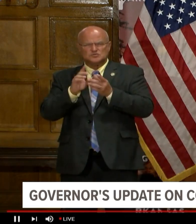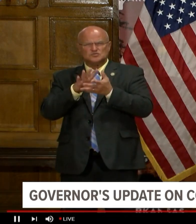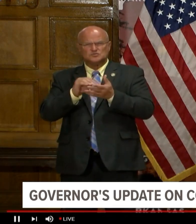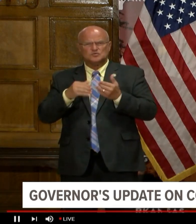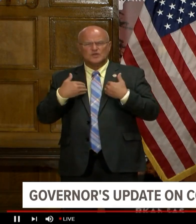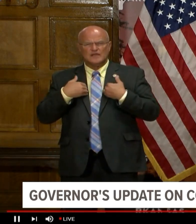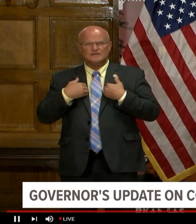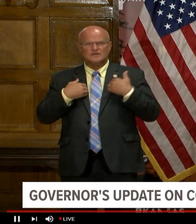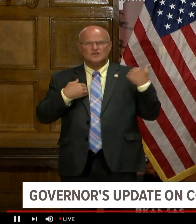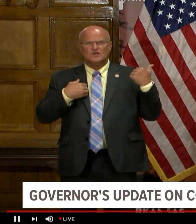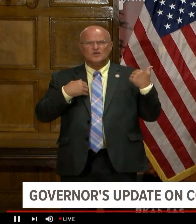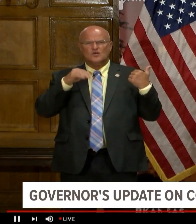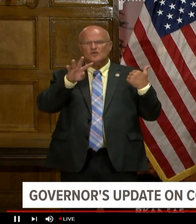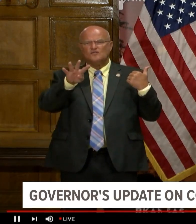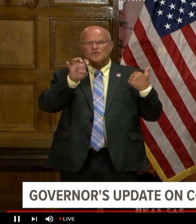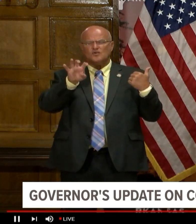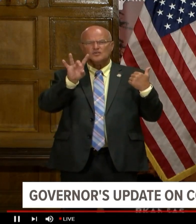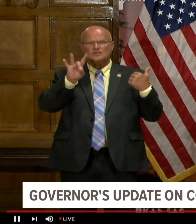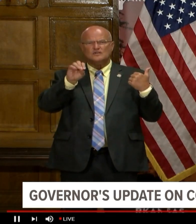have?